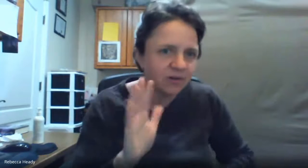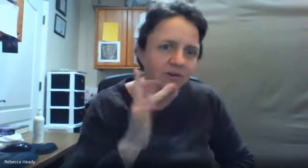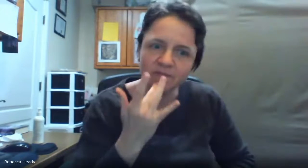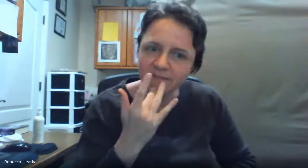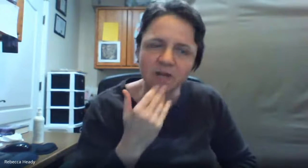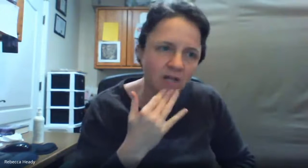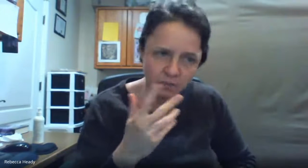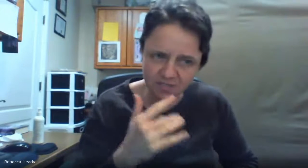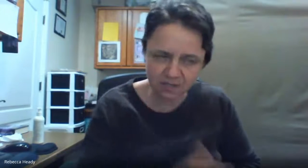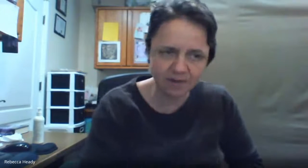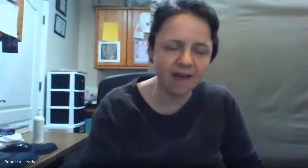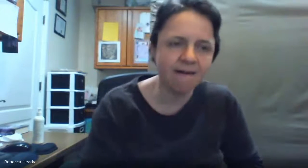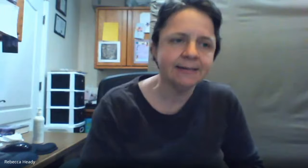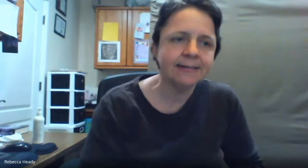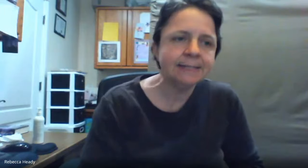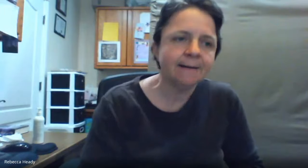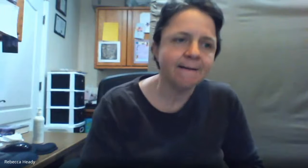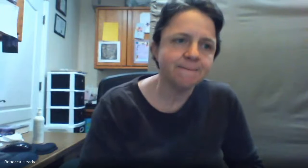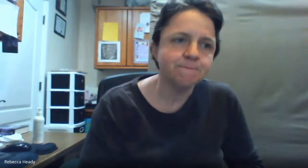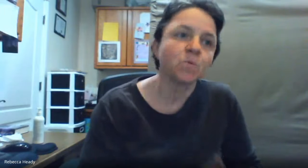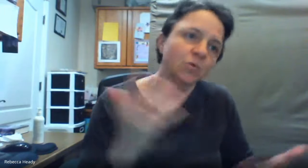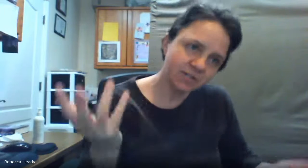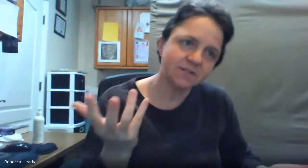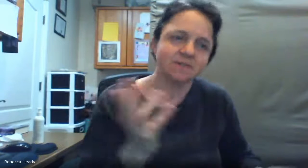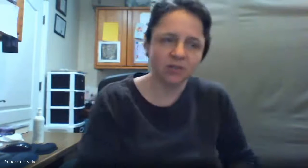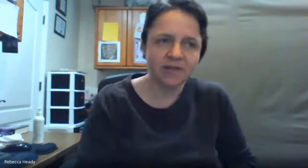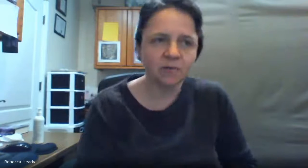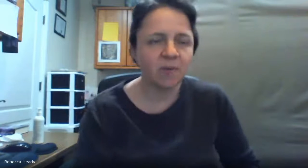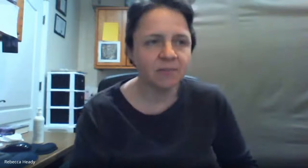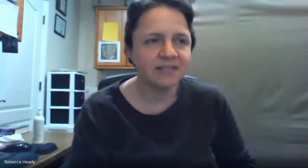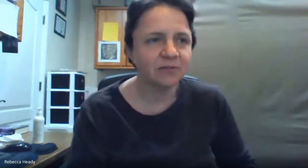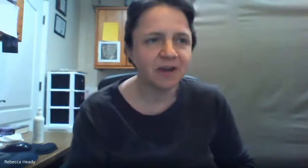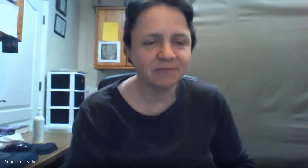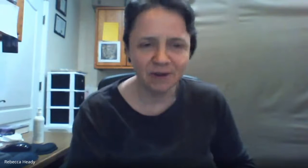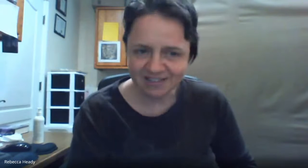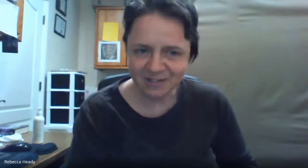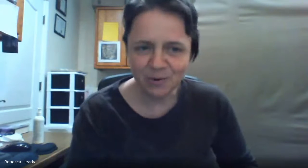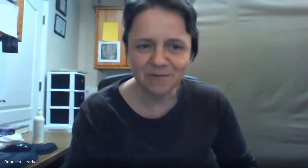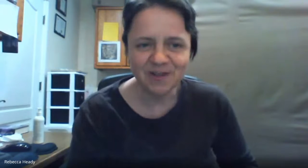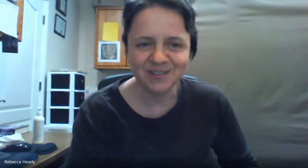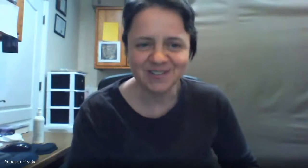your, favorite color. We talked about that, which is good lead in. Remind myself that I forgot to go over the colors.